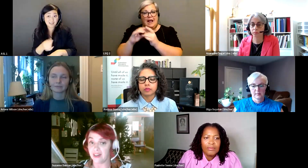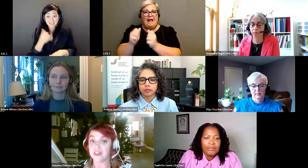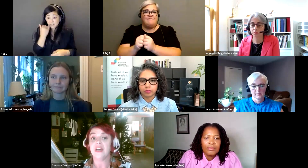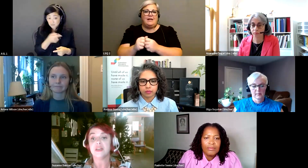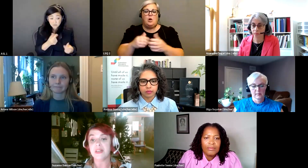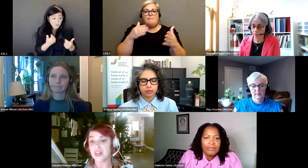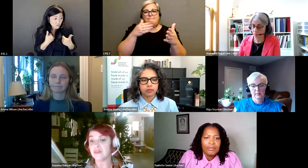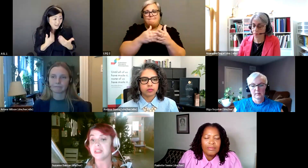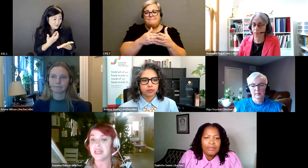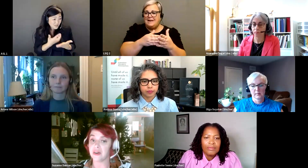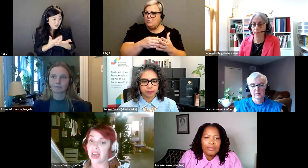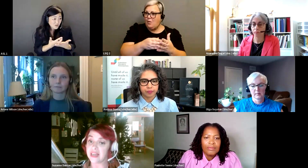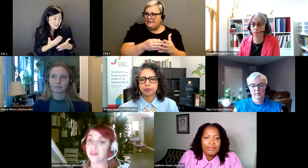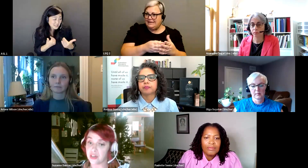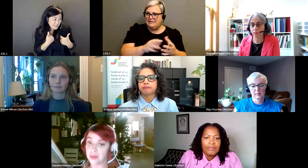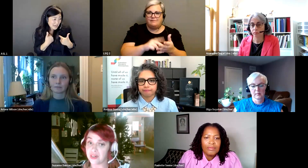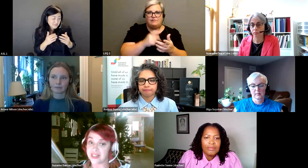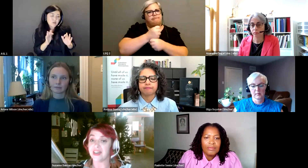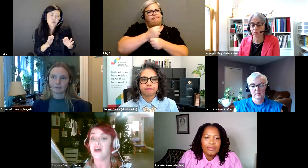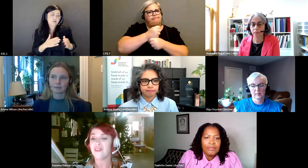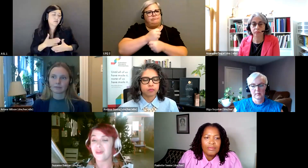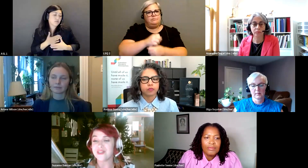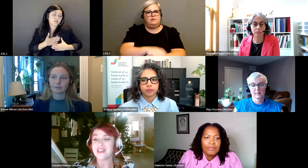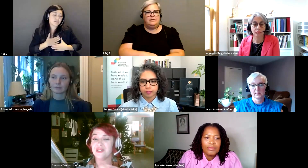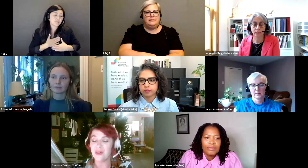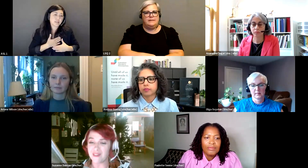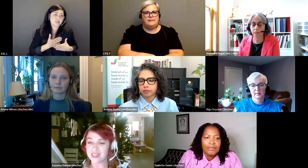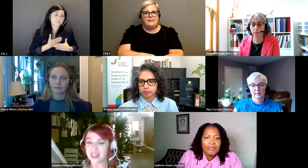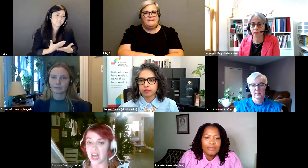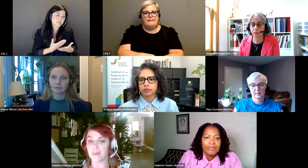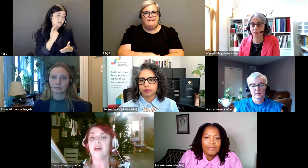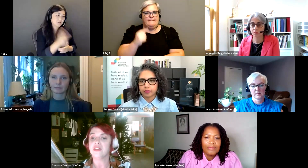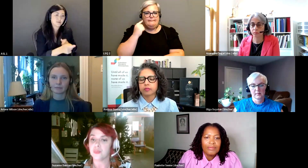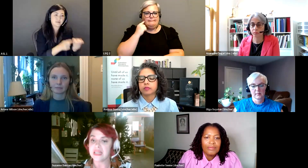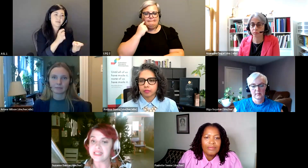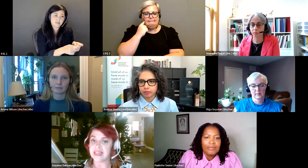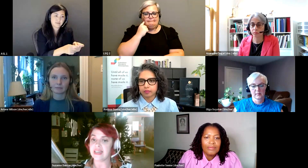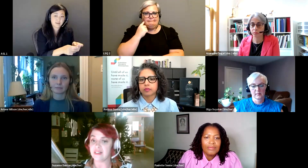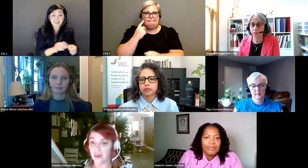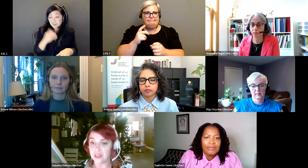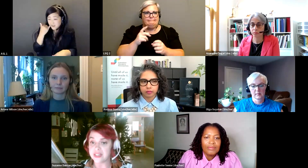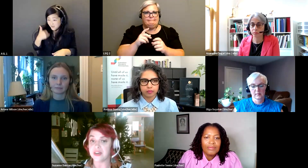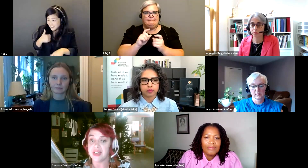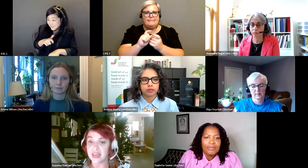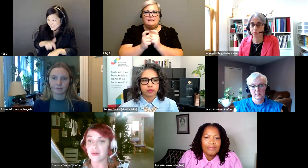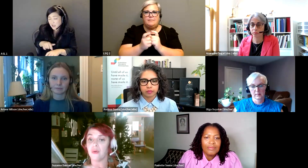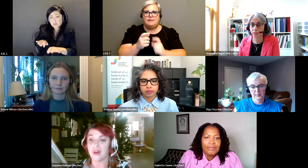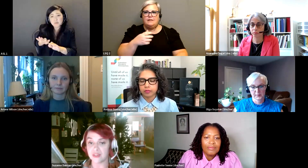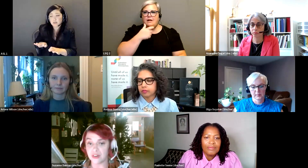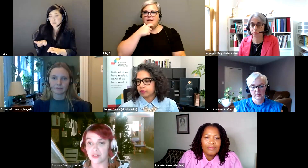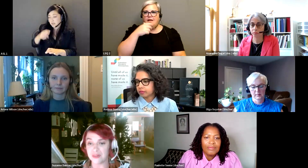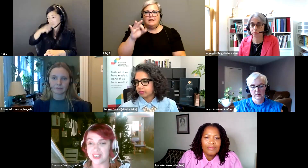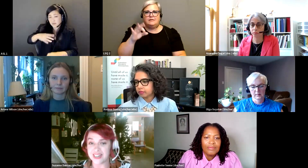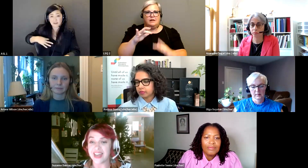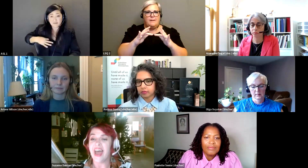make a gift to be generous here and in their communities. For those that do have the time to really dig in and volunteer here or